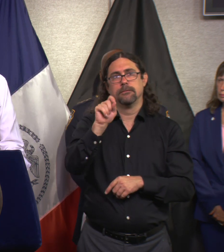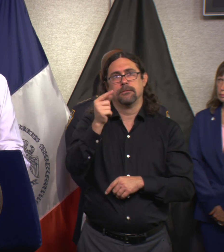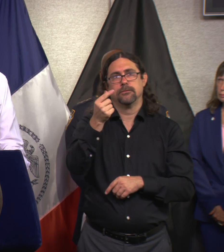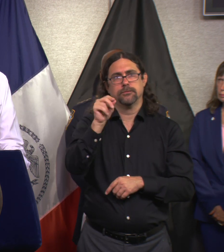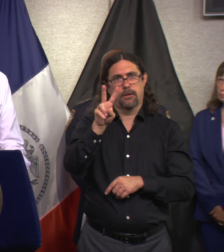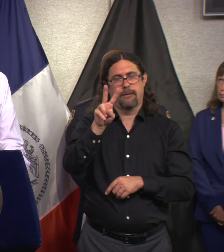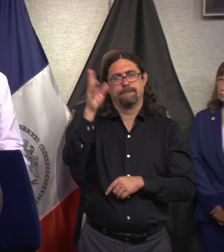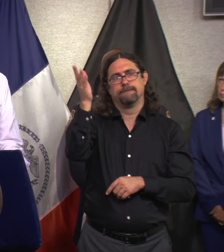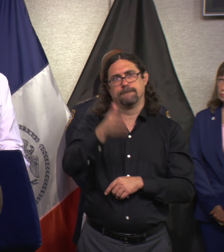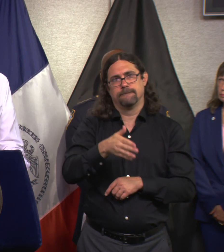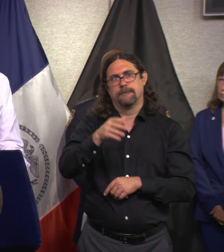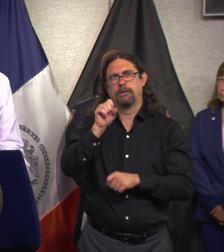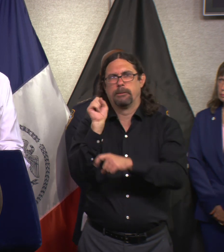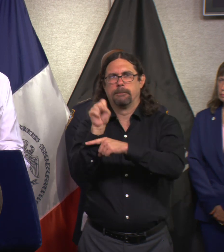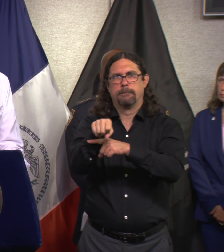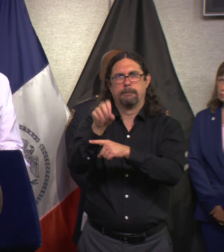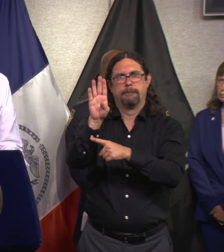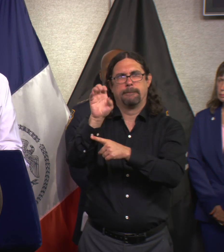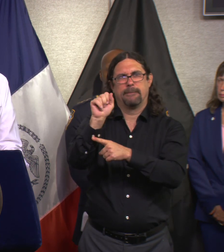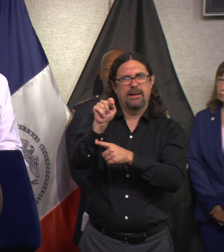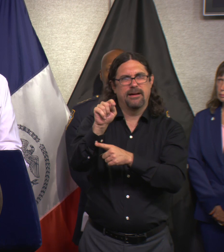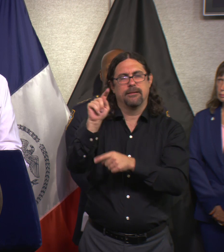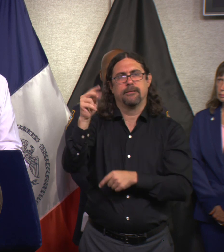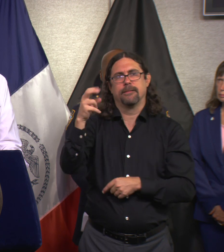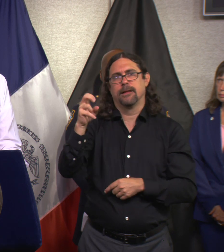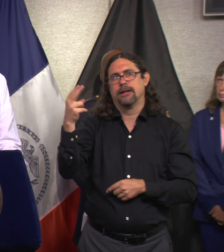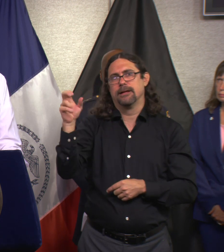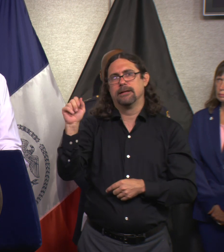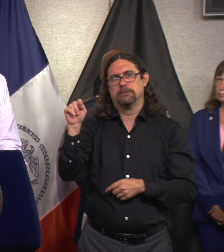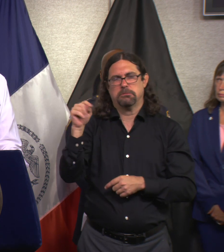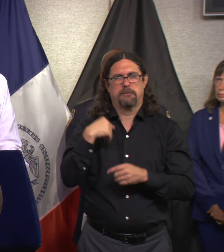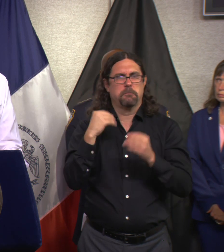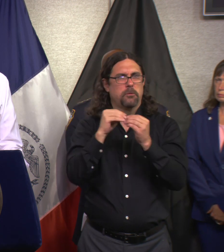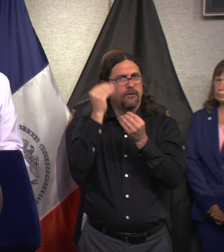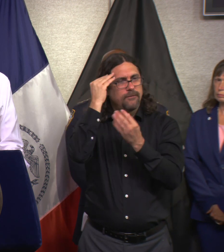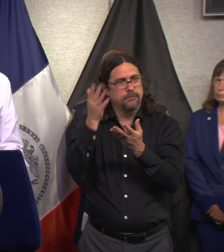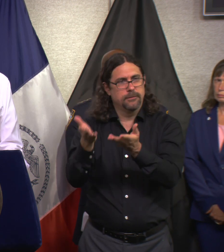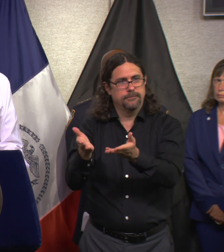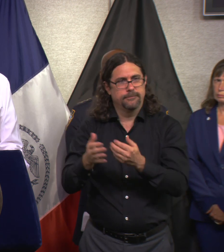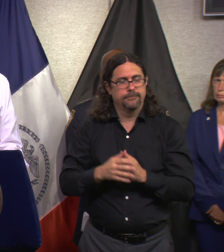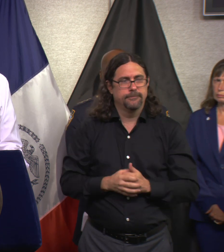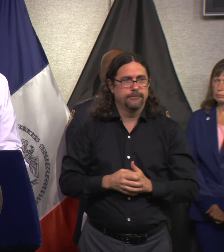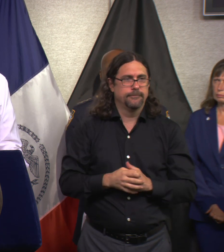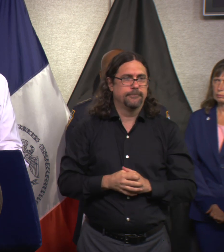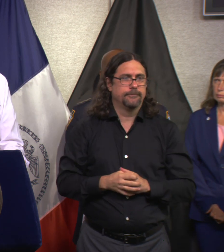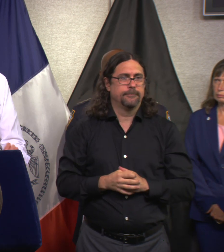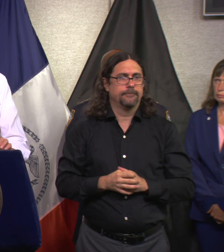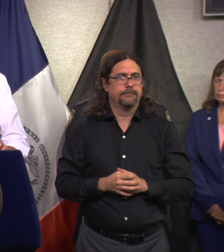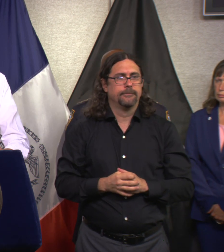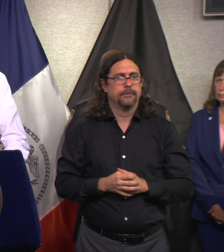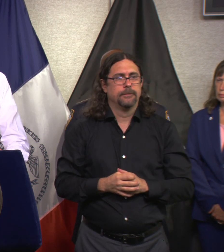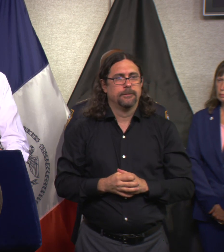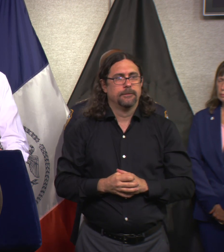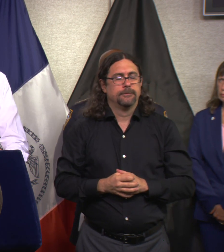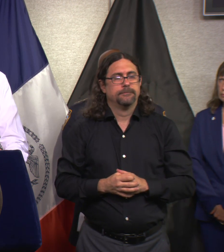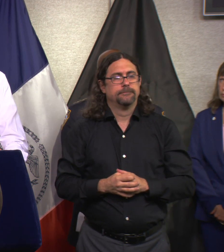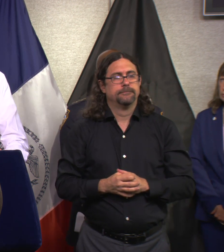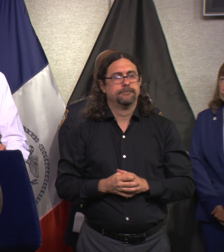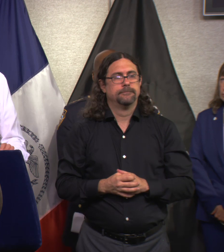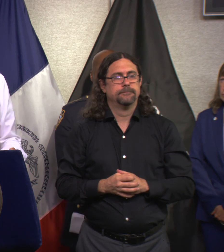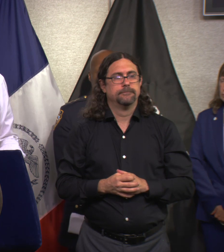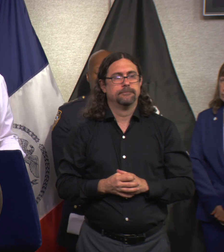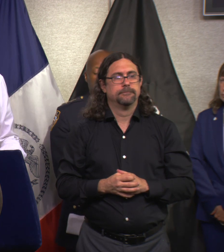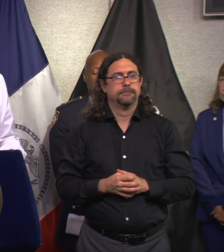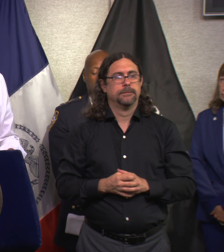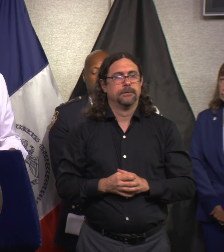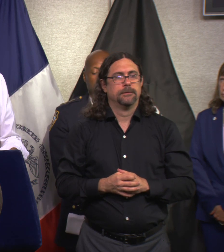opening fire hydrants. There's a way to do that the right way, which is to get a spray cap from your local firehouse. Do that because you don't want to do